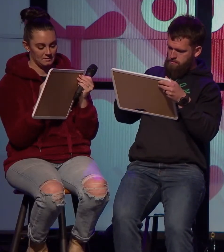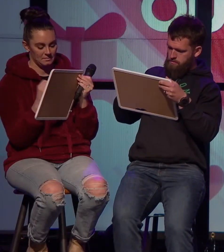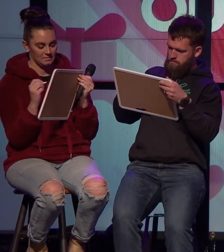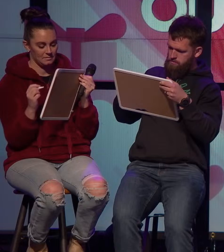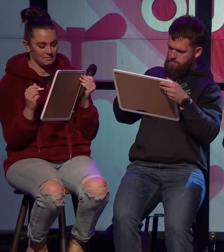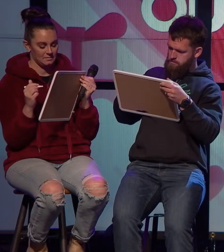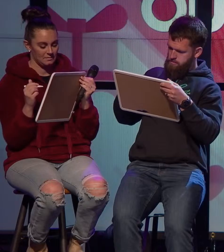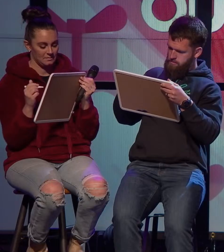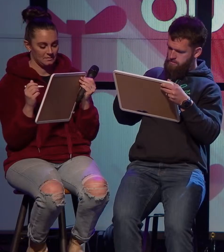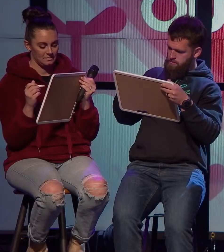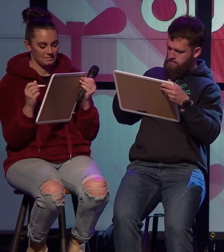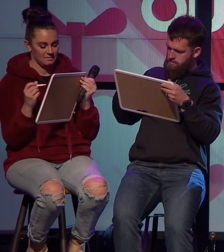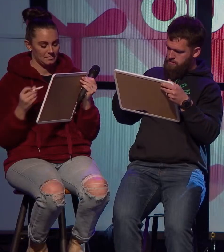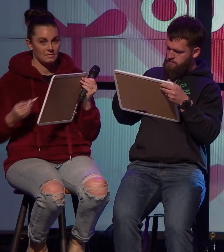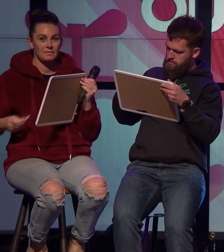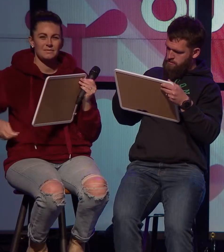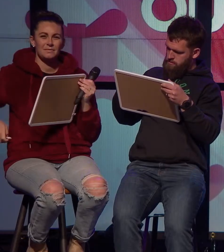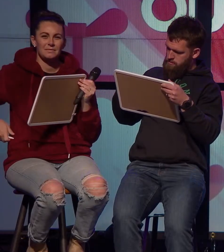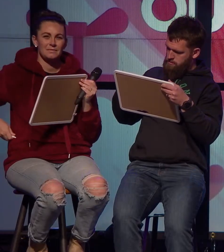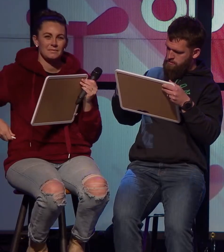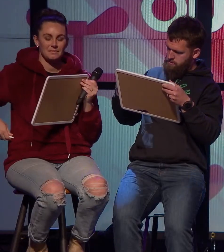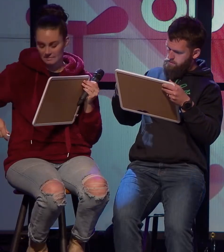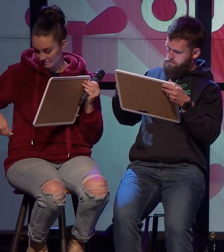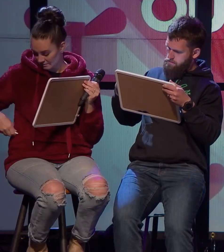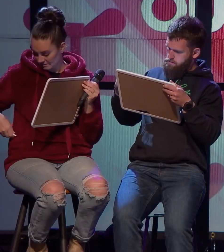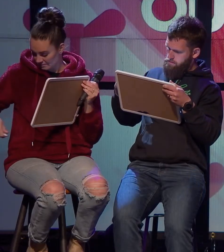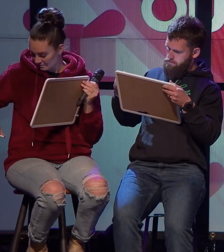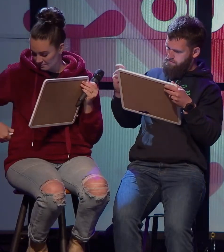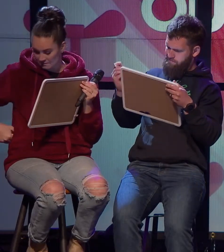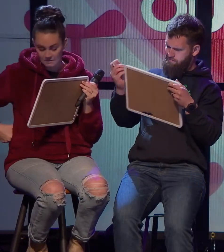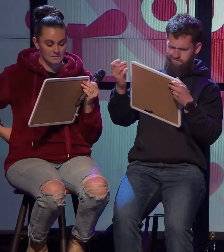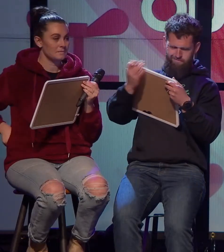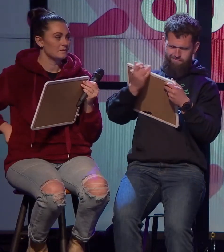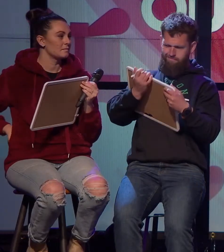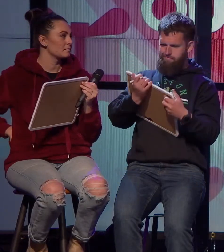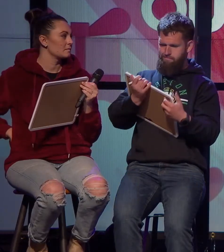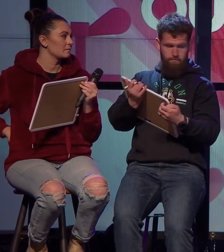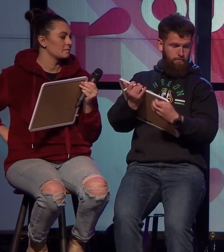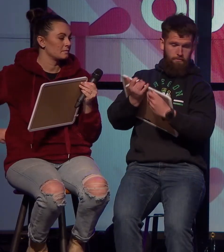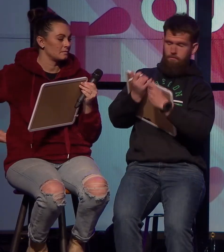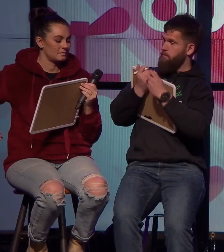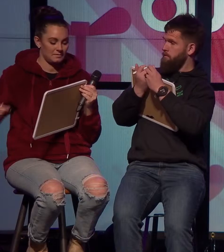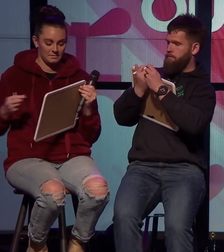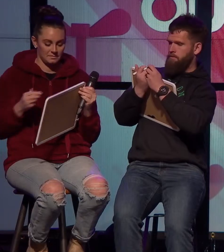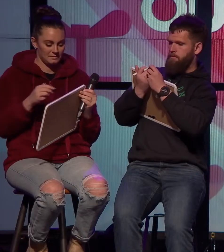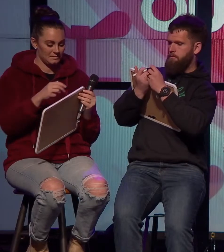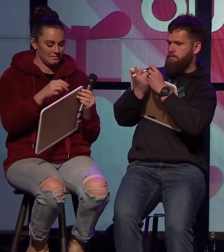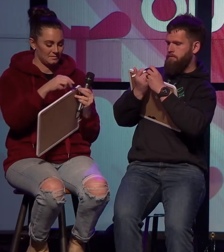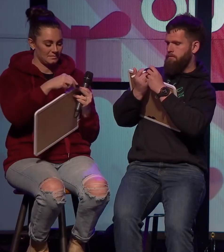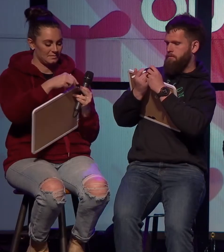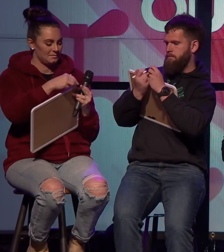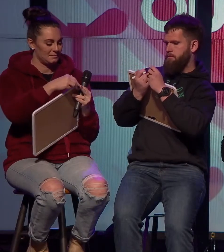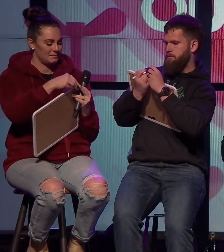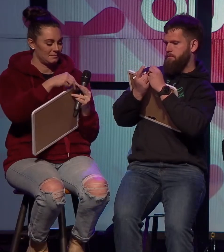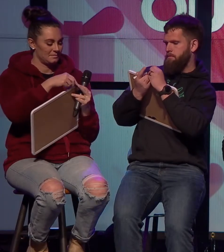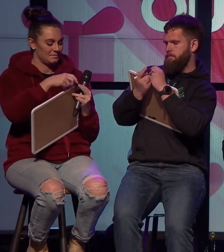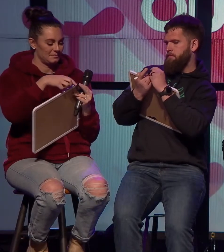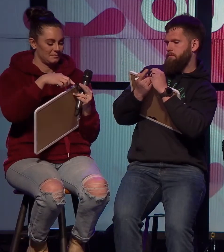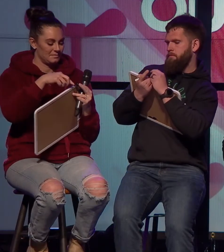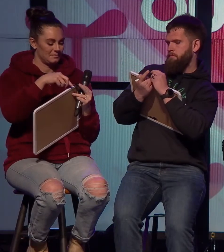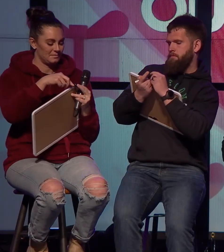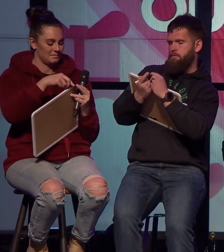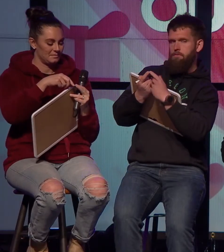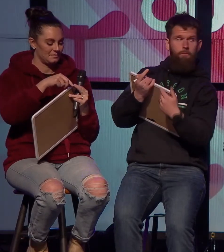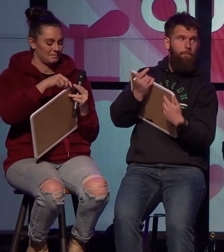Sally. What is your partner's guilty pleasure TV show or movie? Okay.